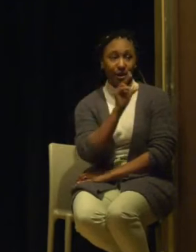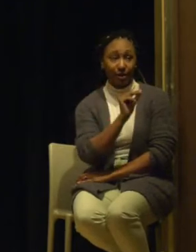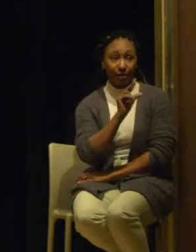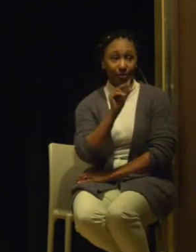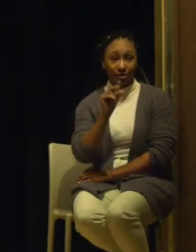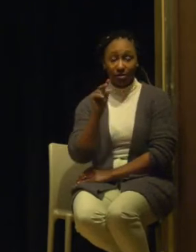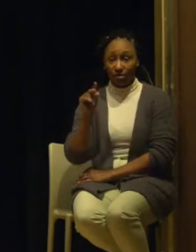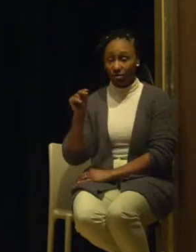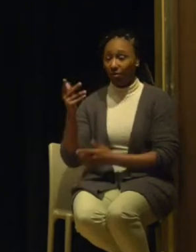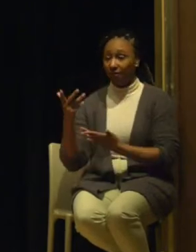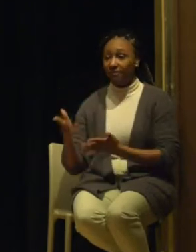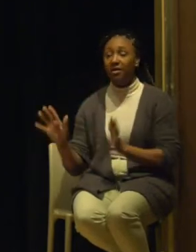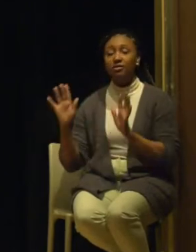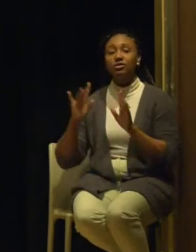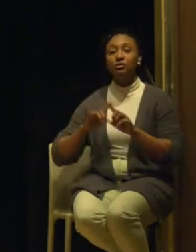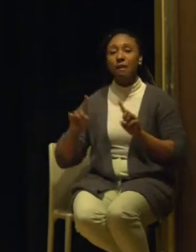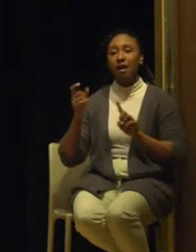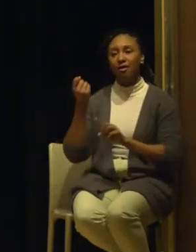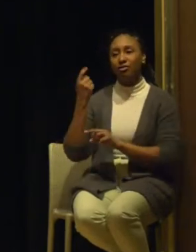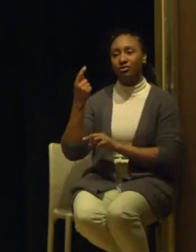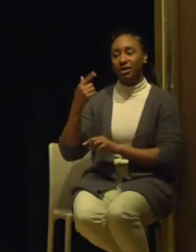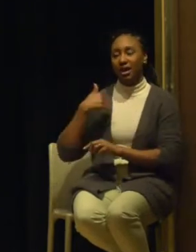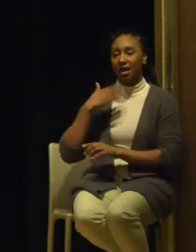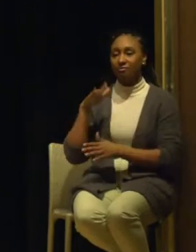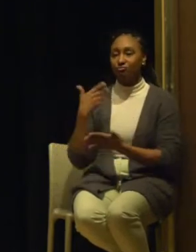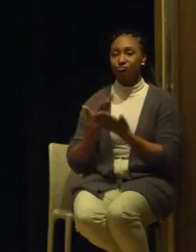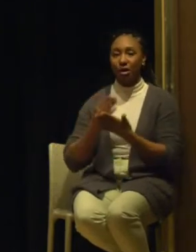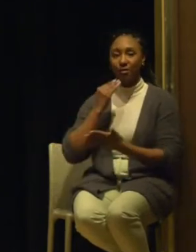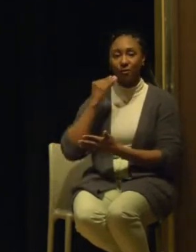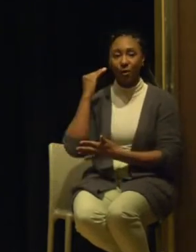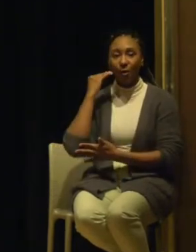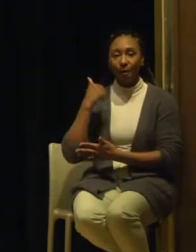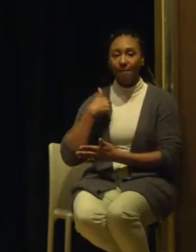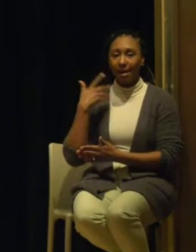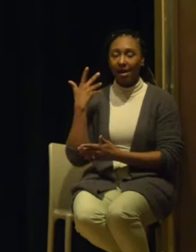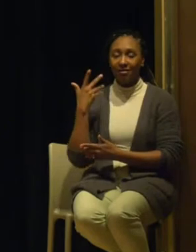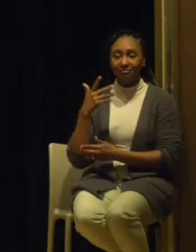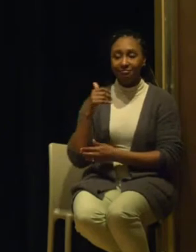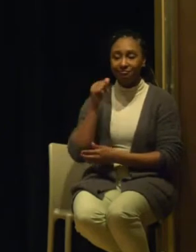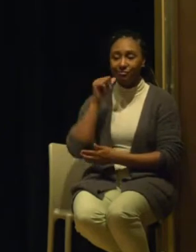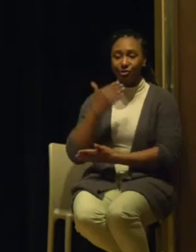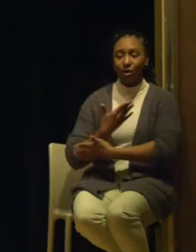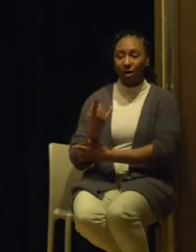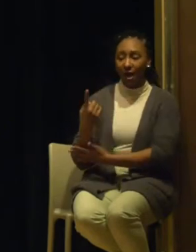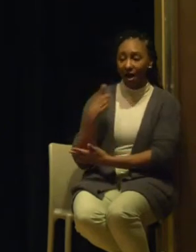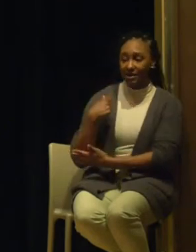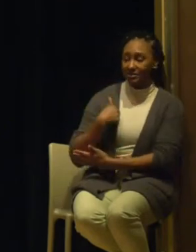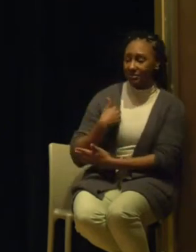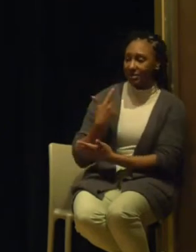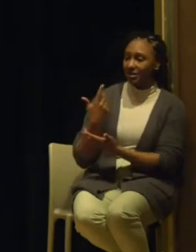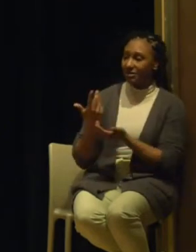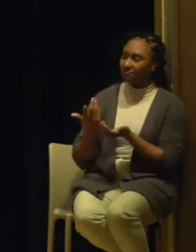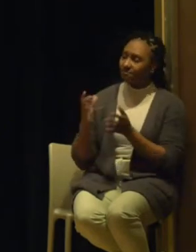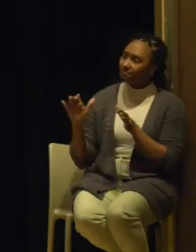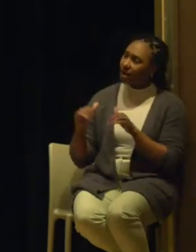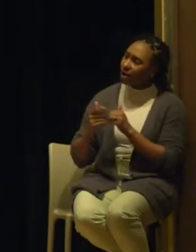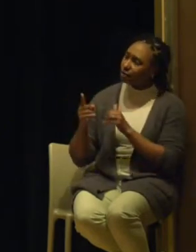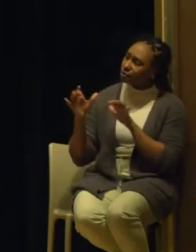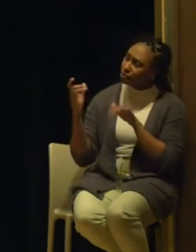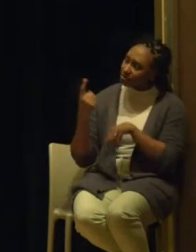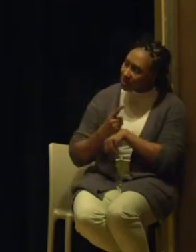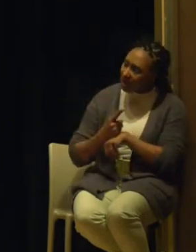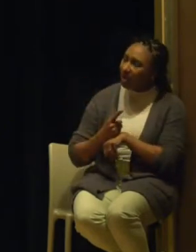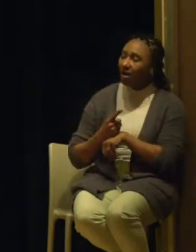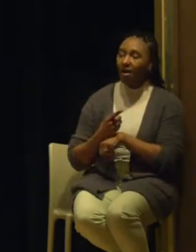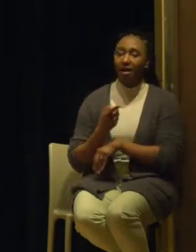and you know, she asked me how my day was. And I said, well, it's kind of hard. All I did all day long was say no. No to budget requests, no